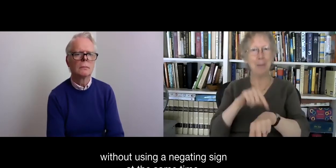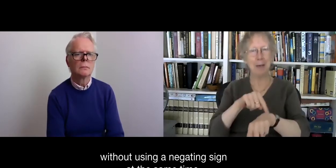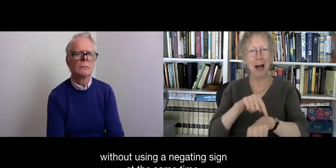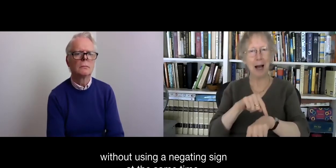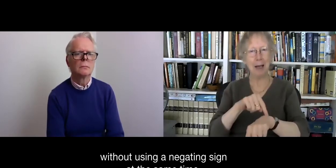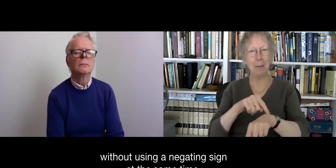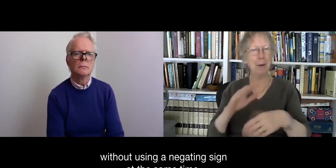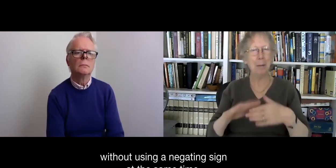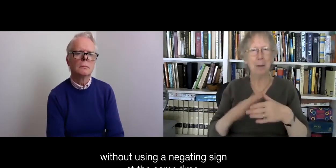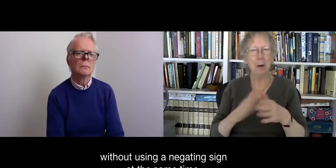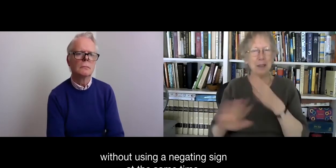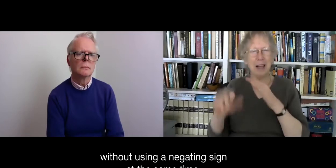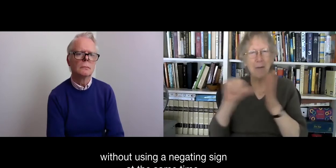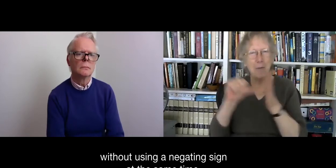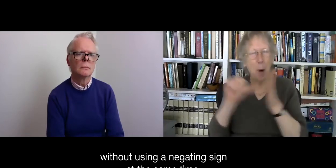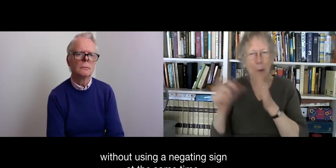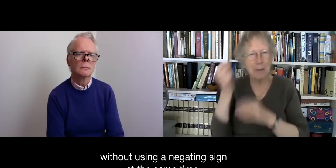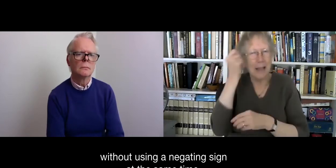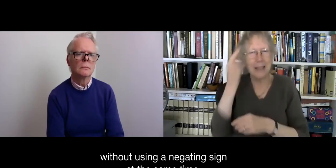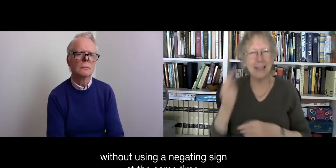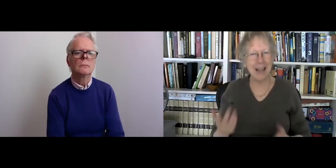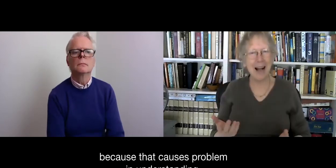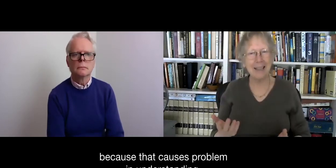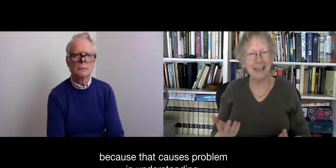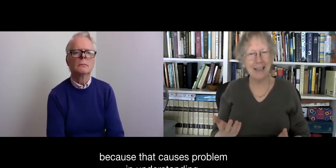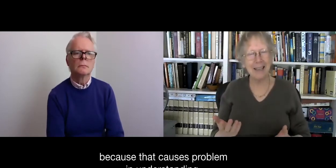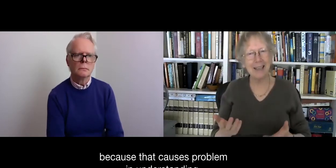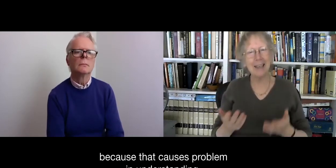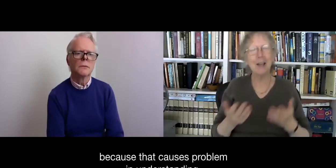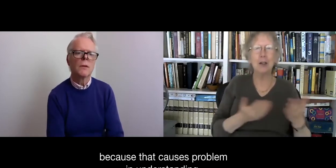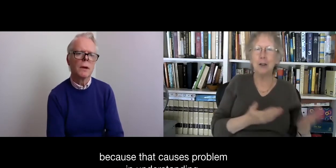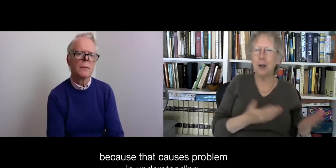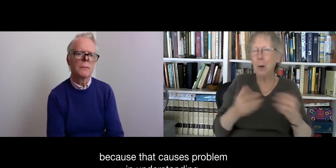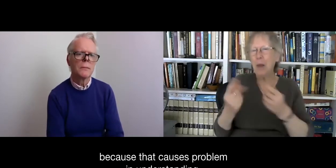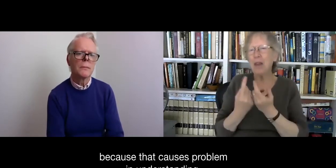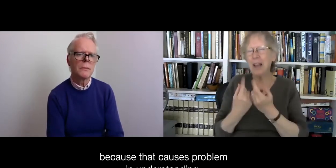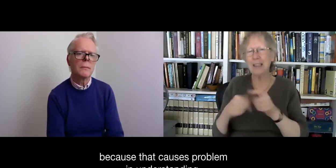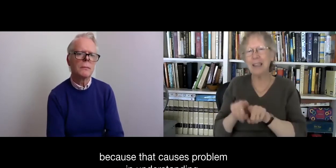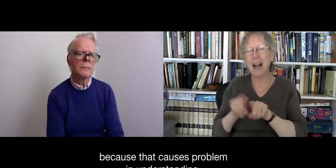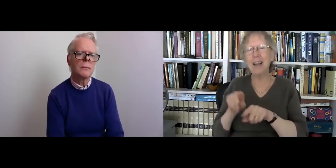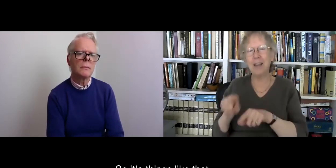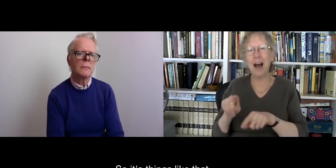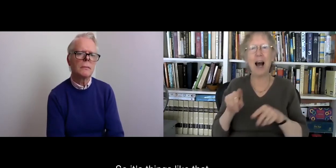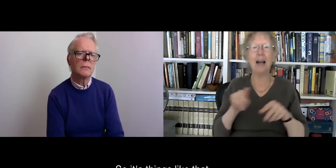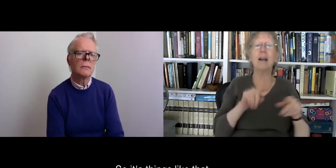using a negating sign at the same time, because that causes problem in understanding. So it's things like